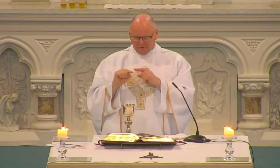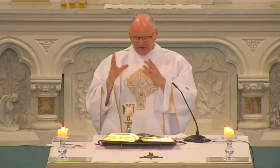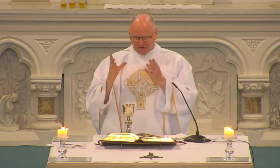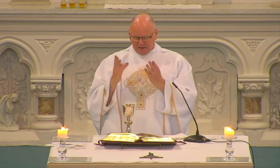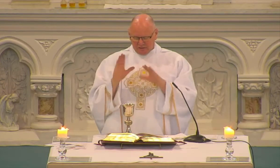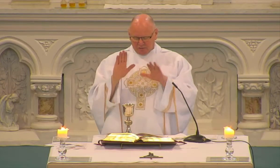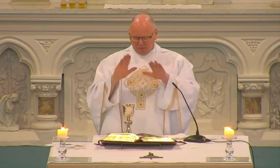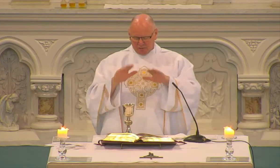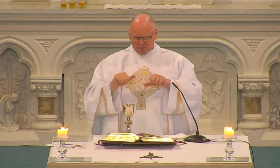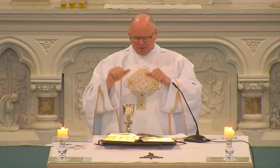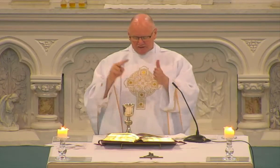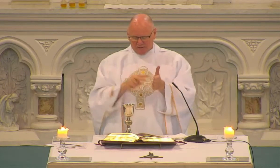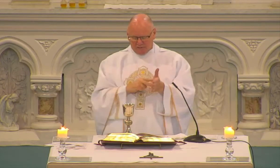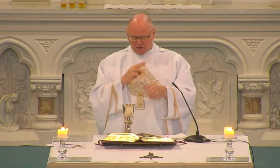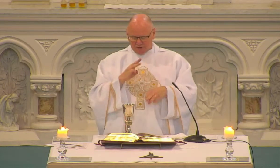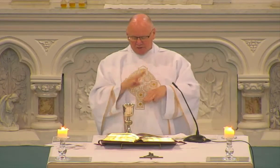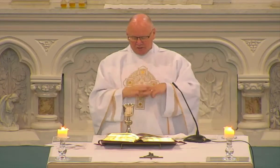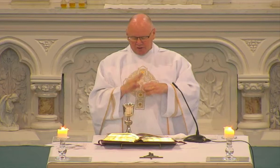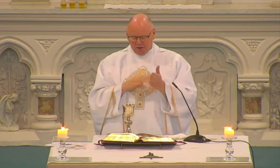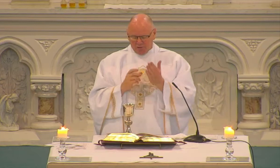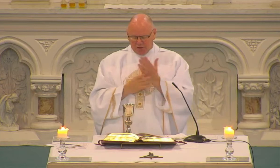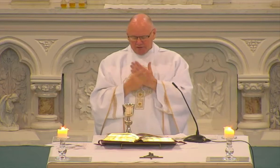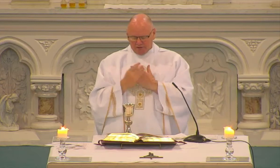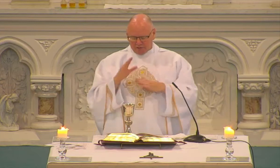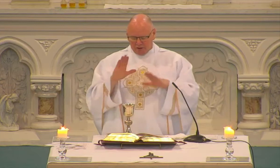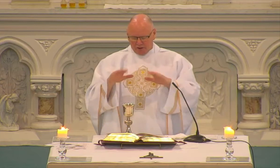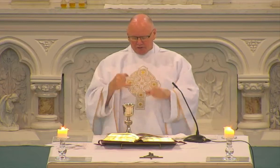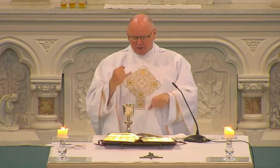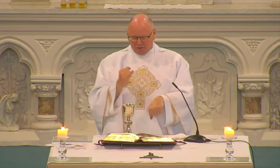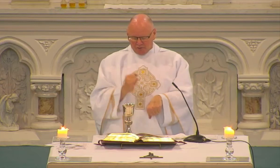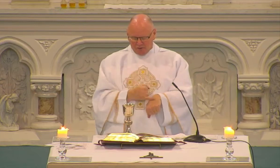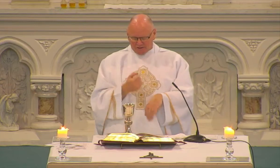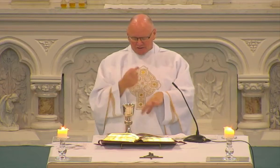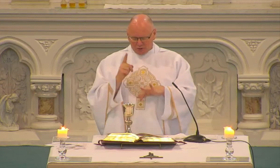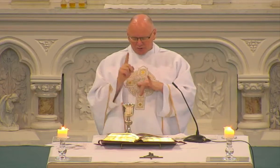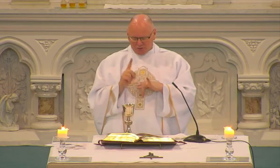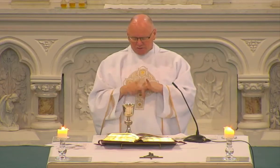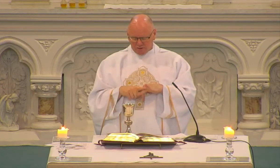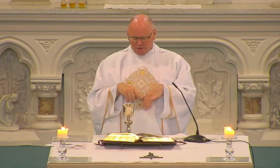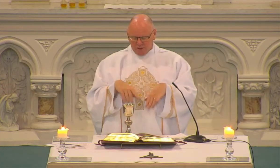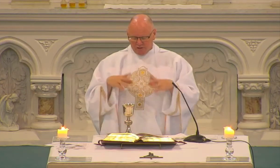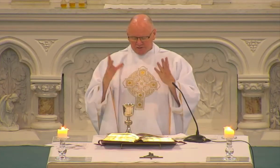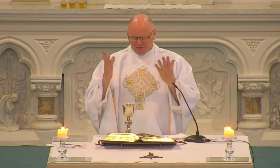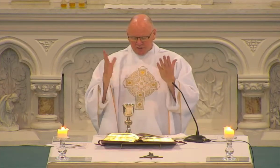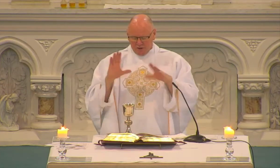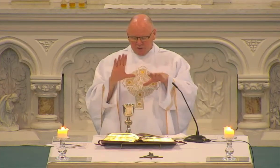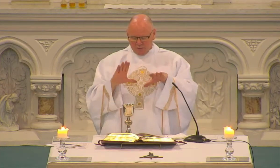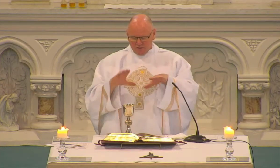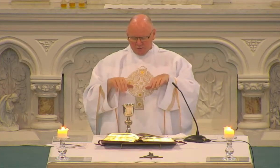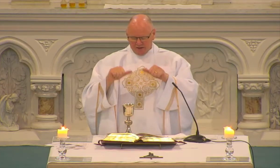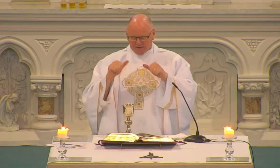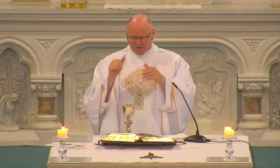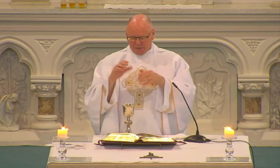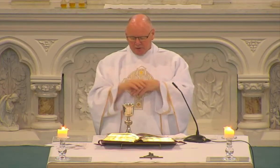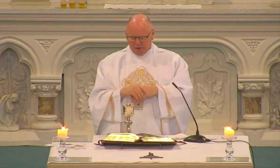especially with the most blessed Virgin Mary, Mother of God, with blessed Joseph, her spouse, with the blessed apostles